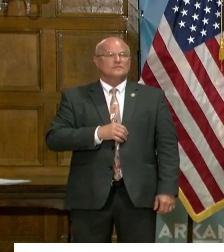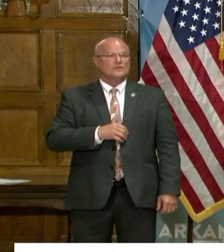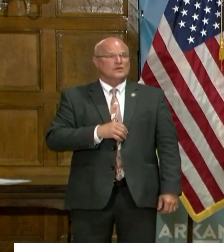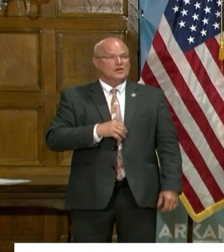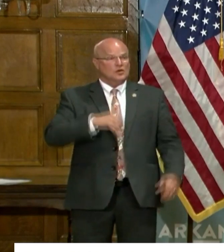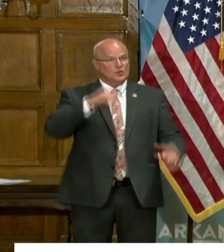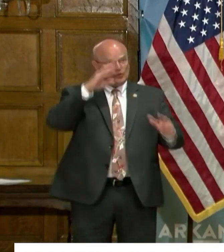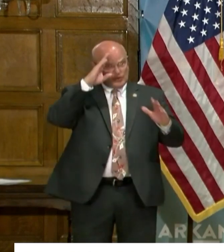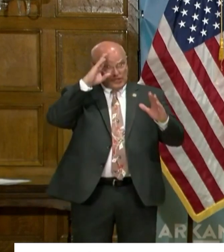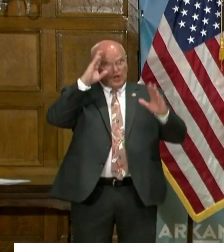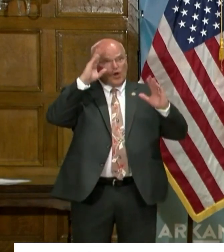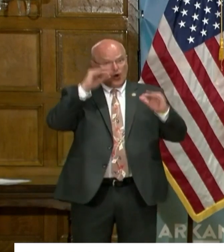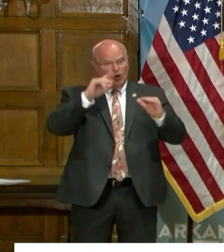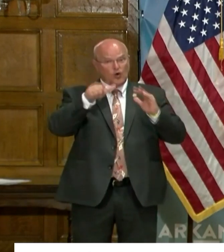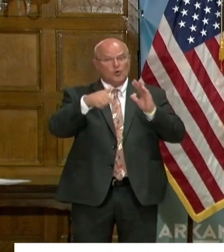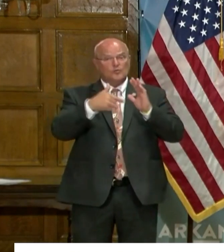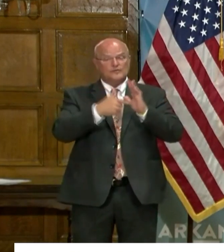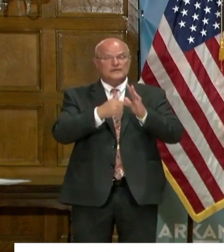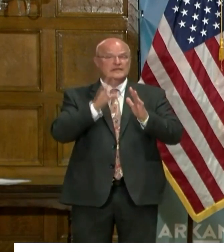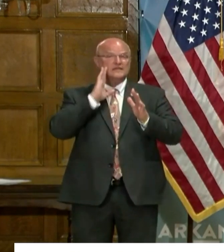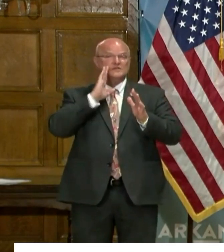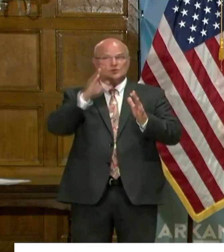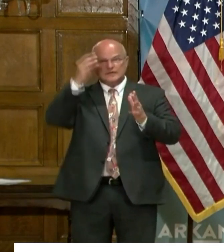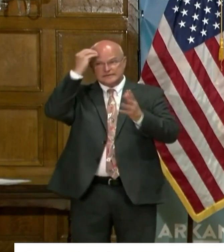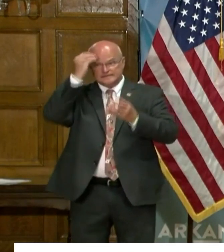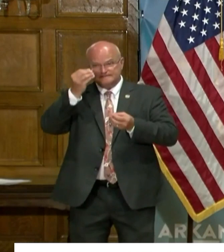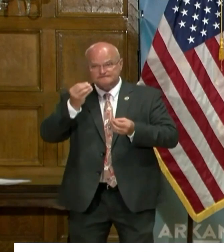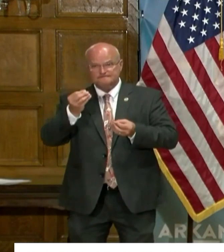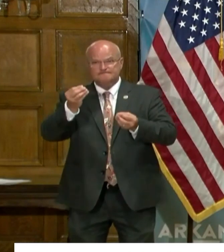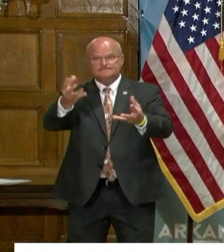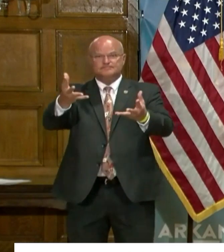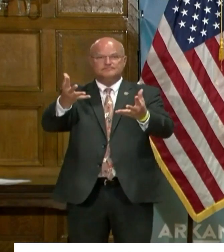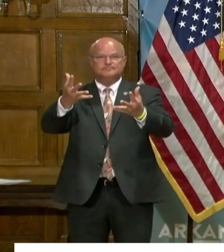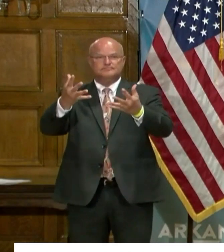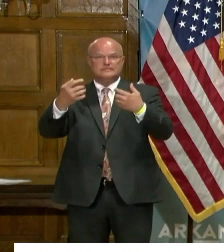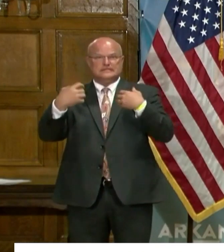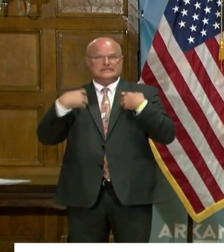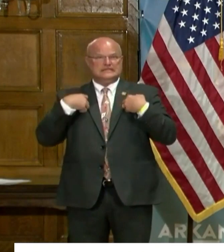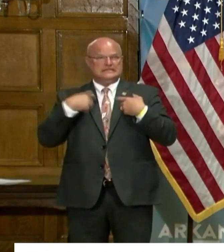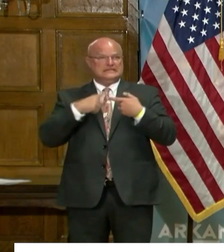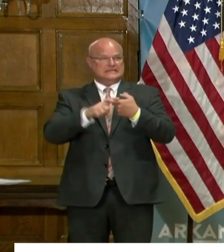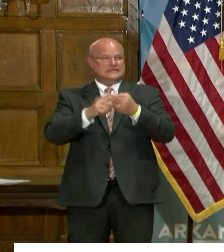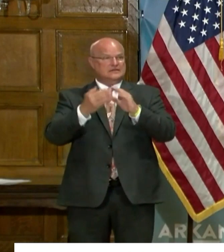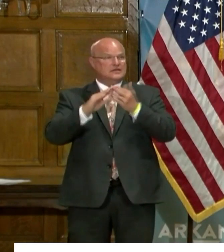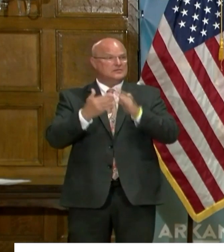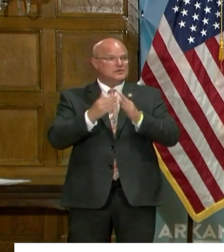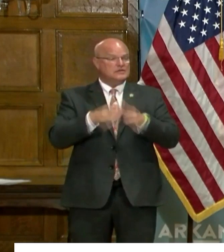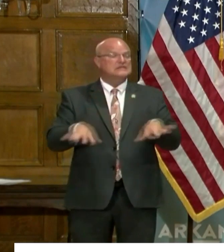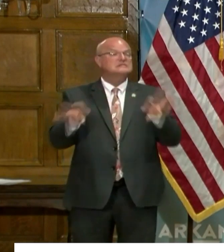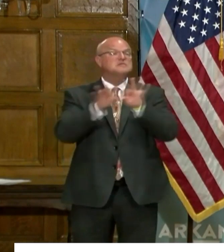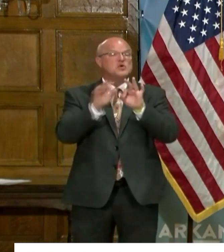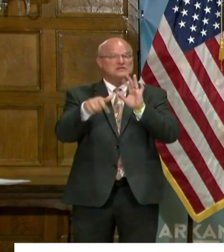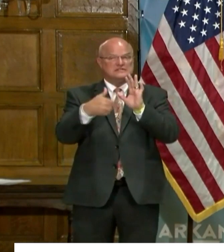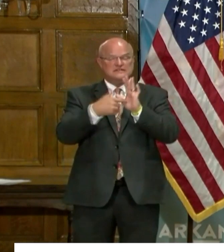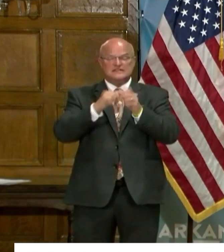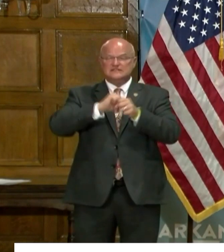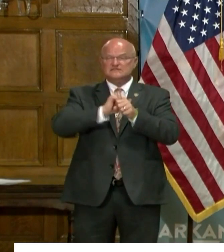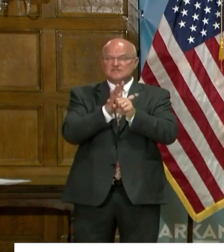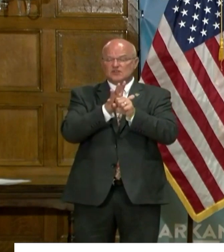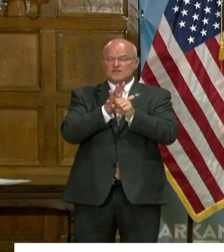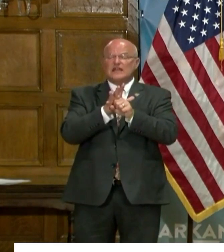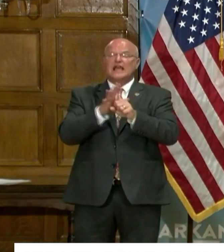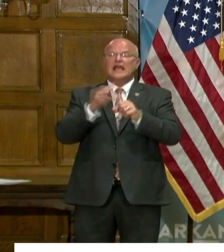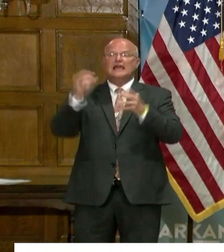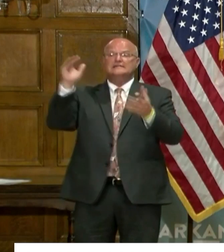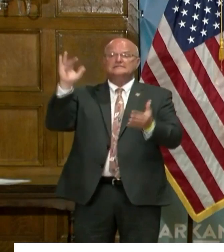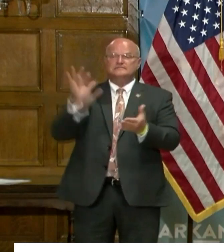We hope that this work will transmit to the Latino community the importance of this virus and will help to bring it